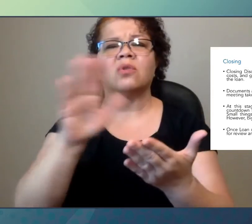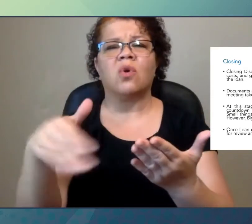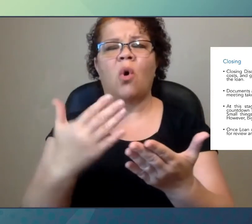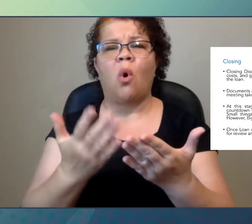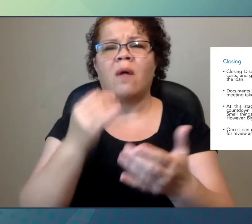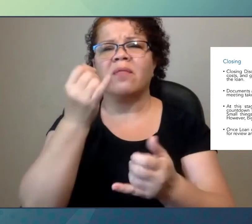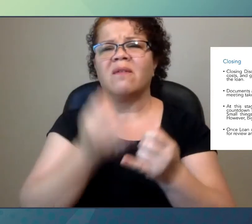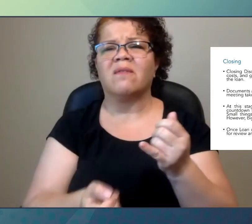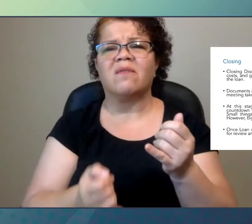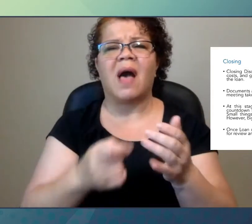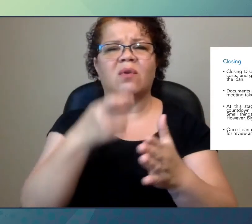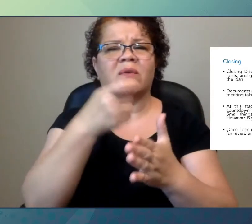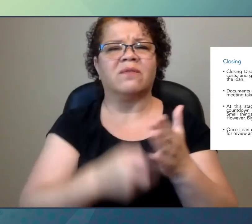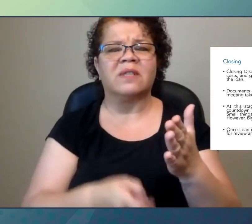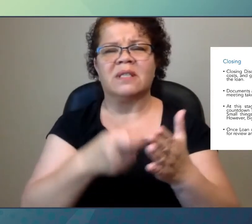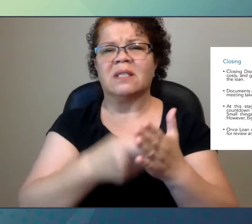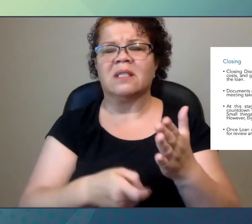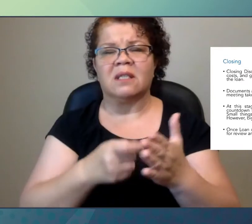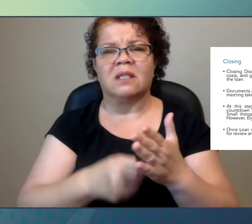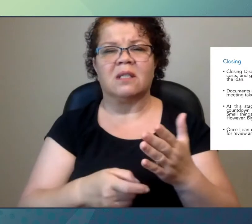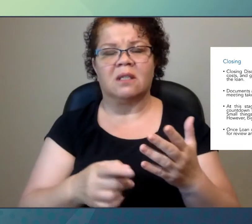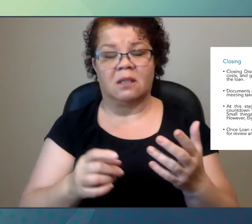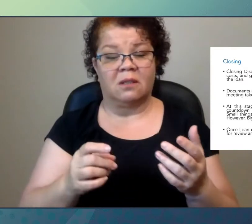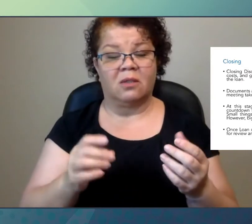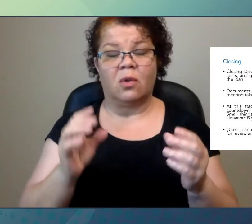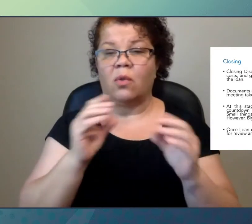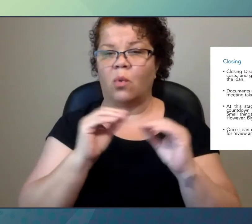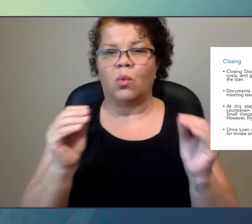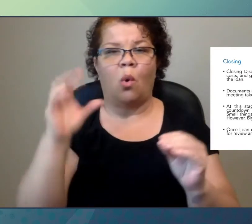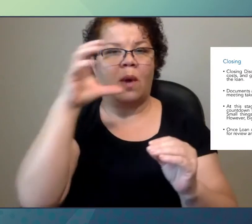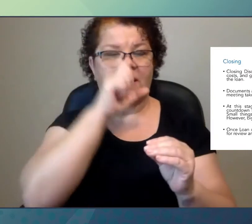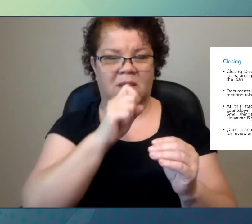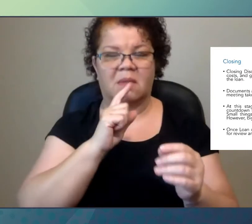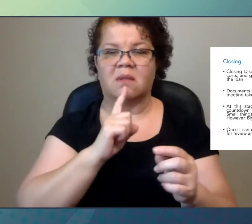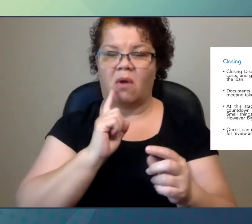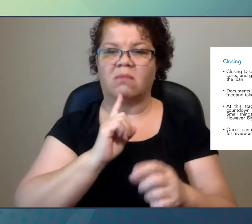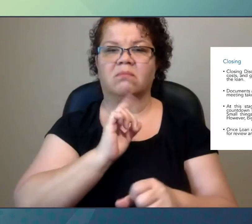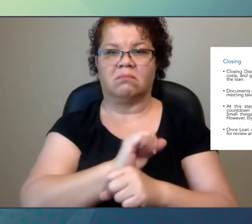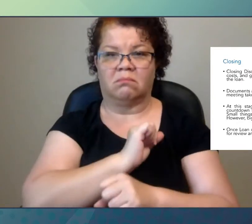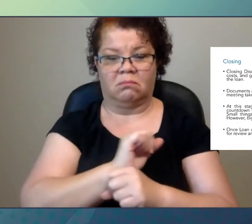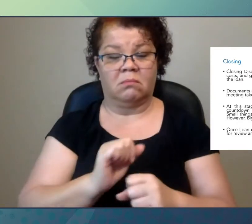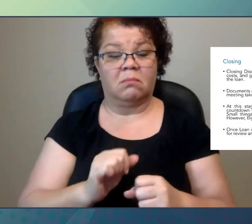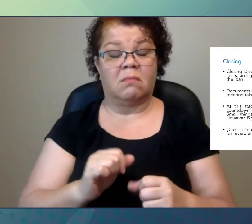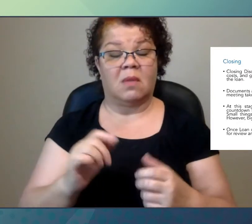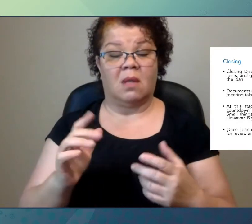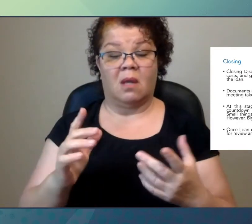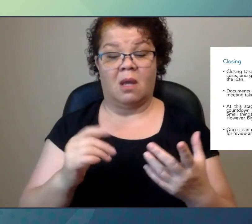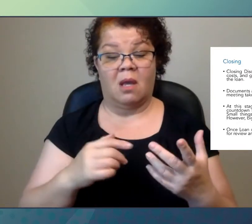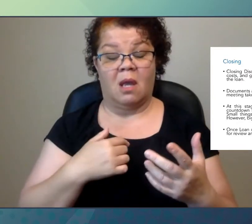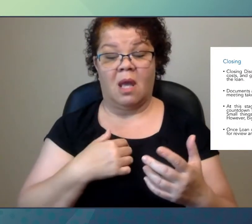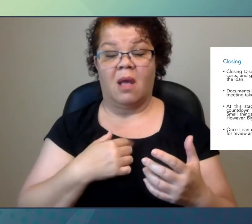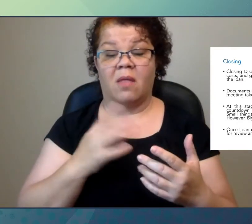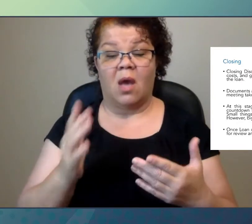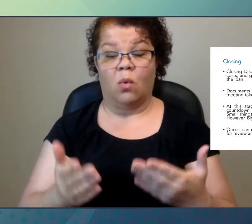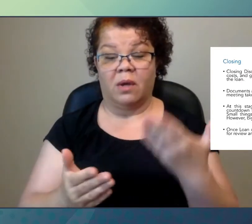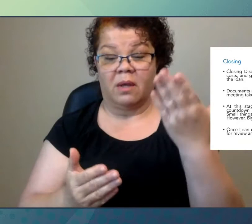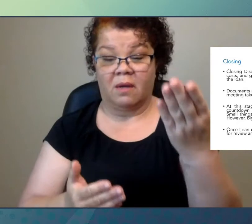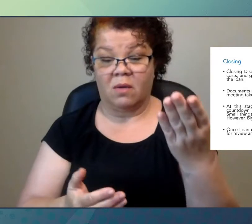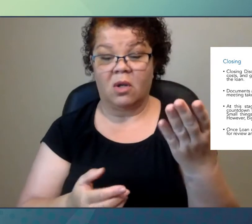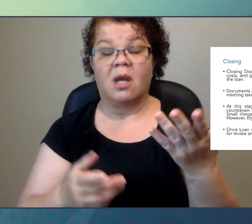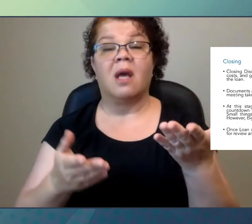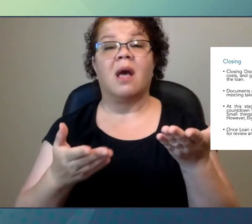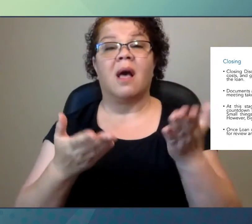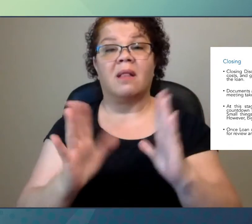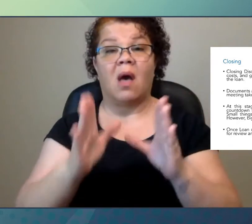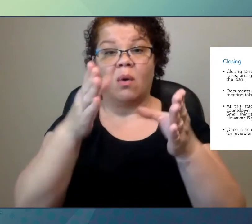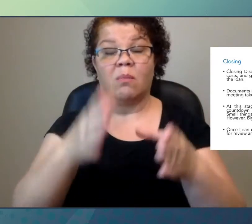These are final, they're not estimates anymore. The regulations give borrowers 3 days to review the